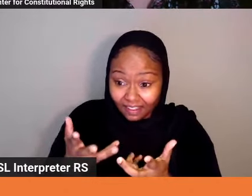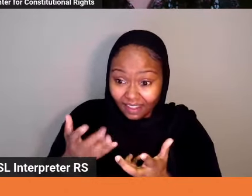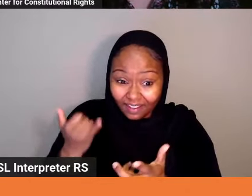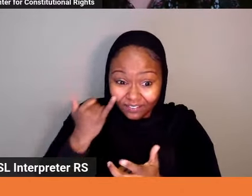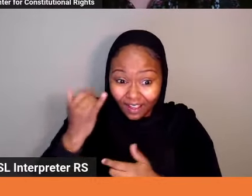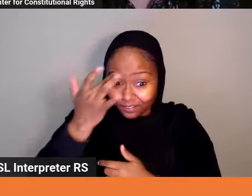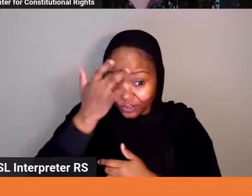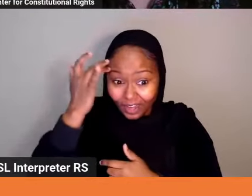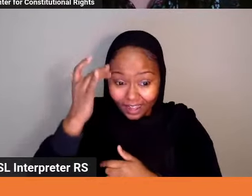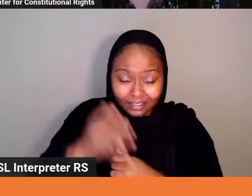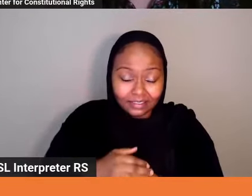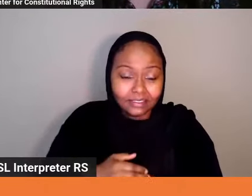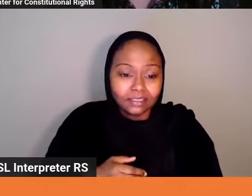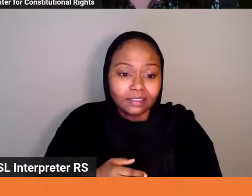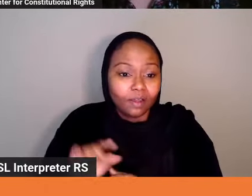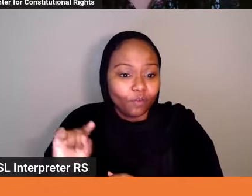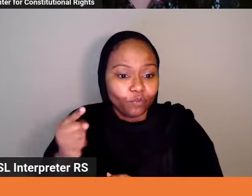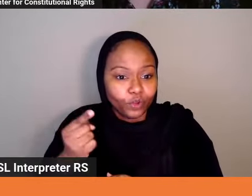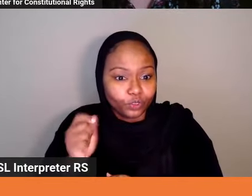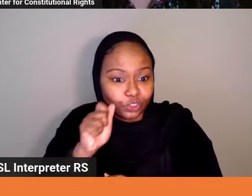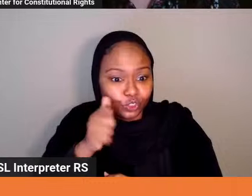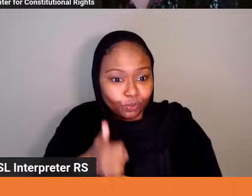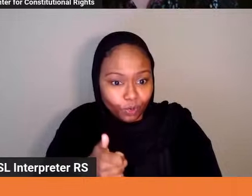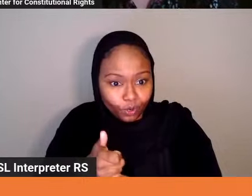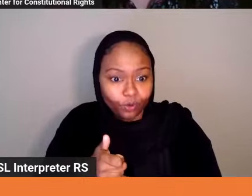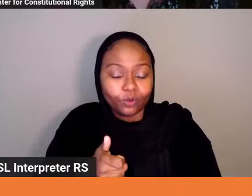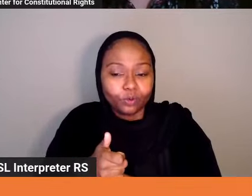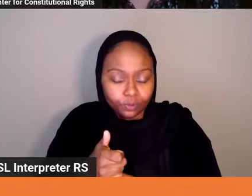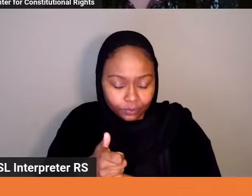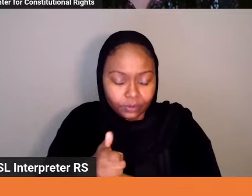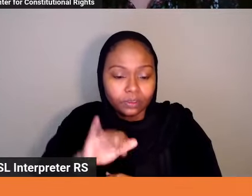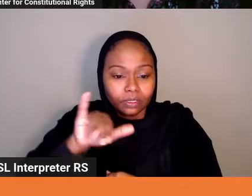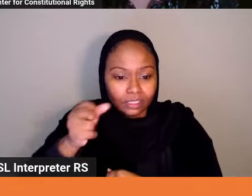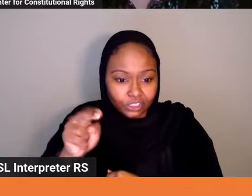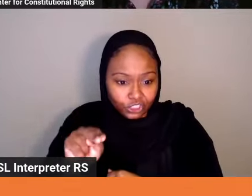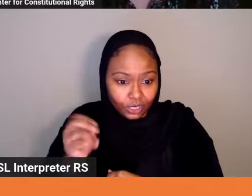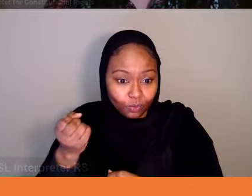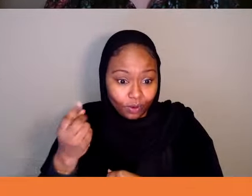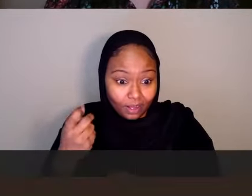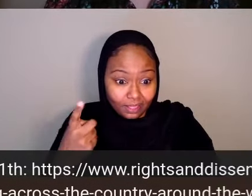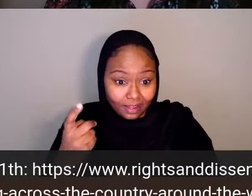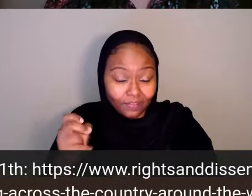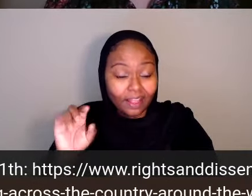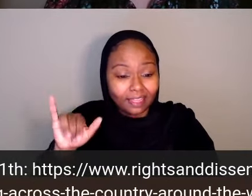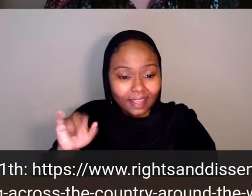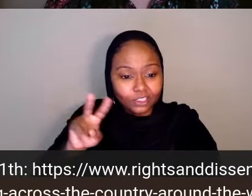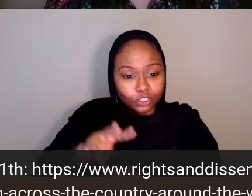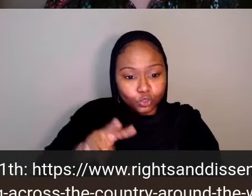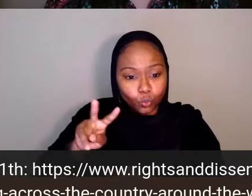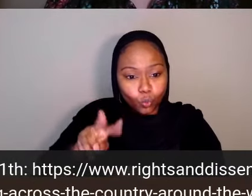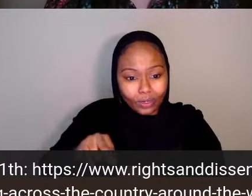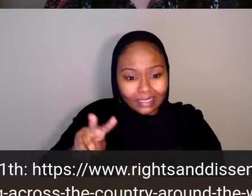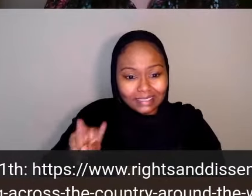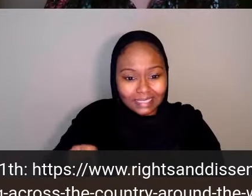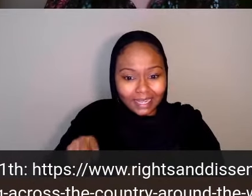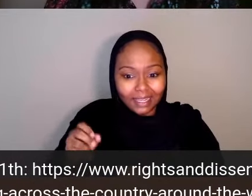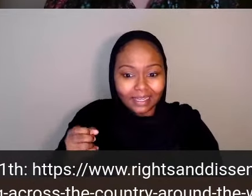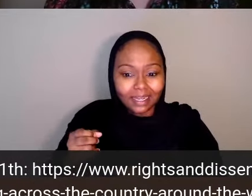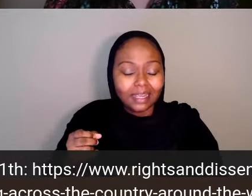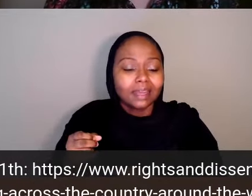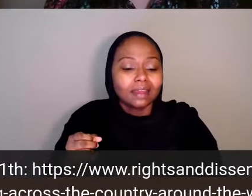forgotten it. So first, tomorrow, as we've talked about, is January 11th, the 22nd anniversary of the opening of